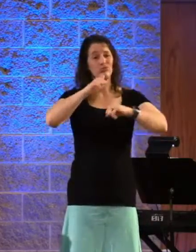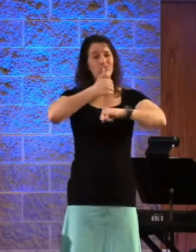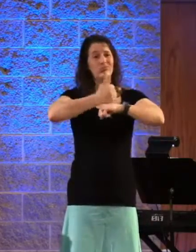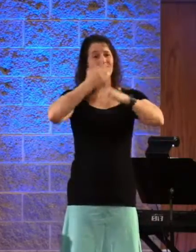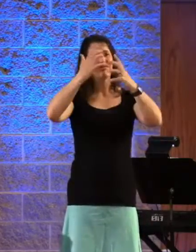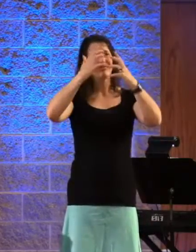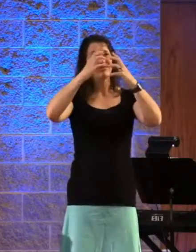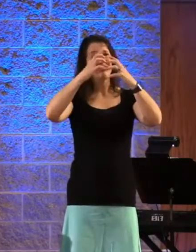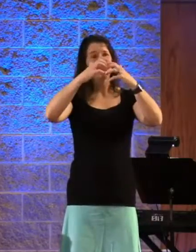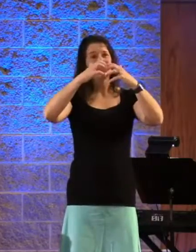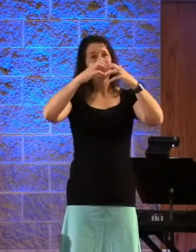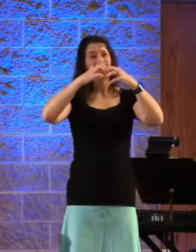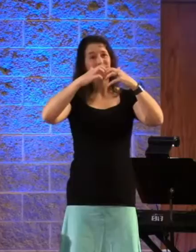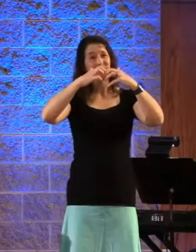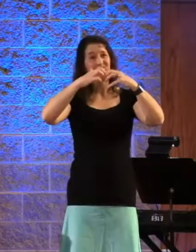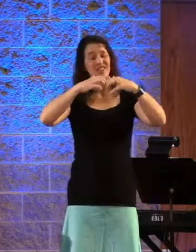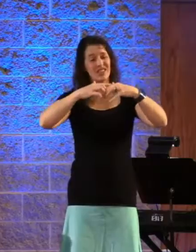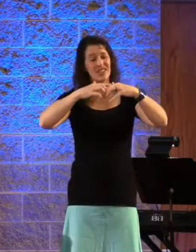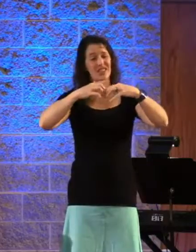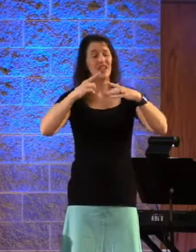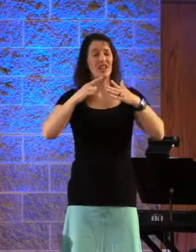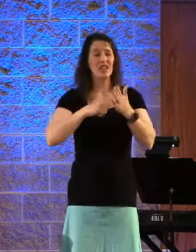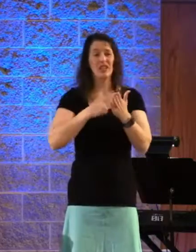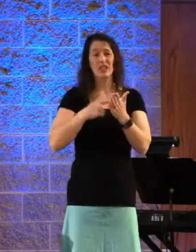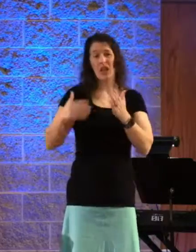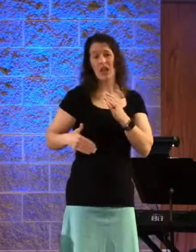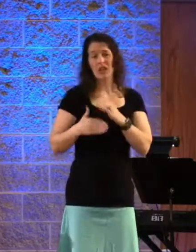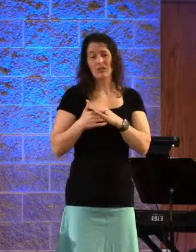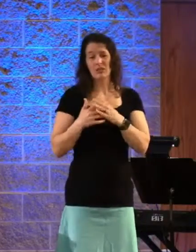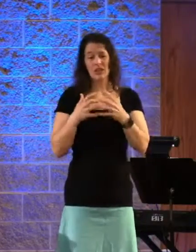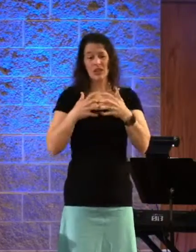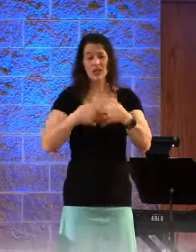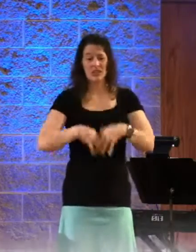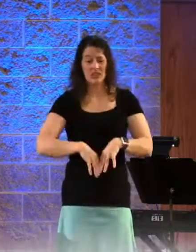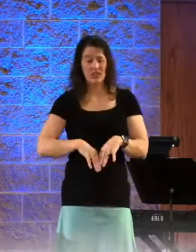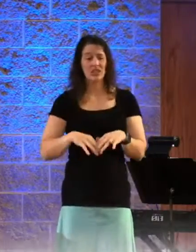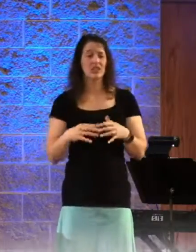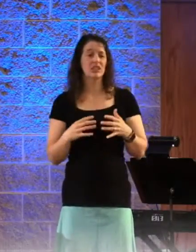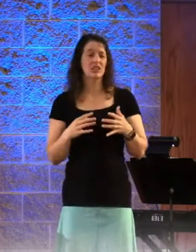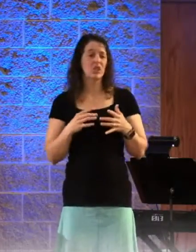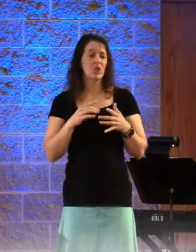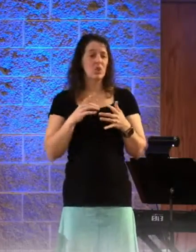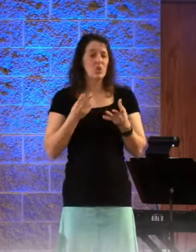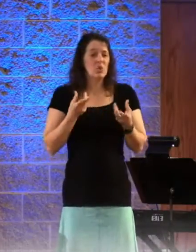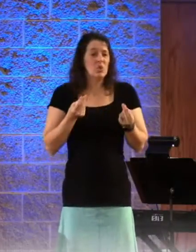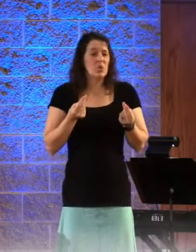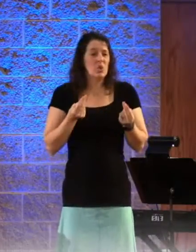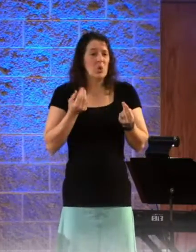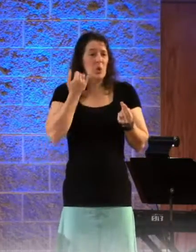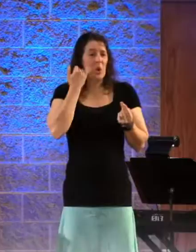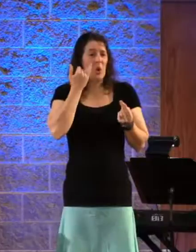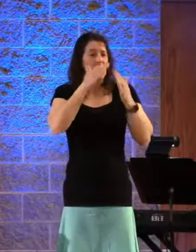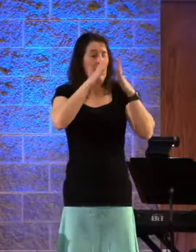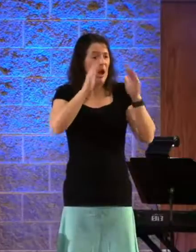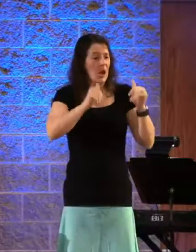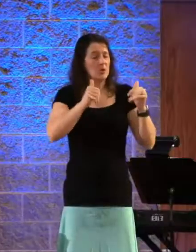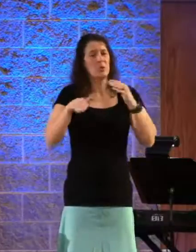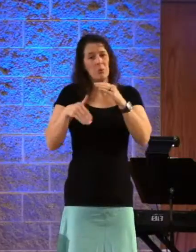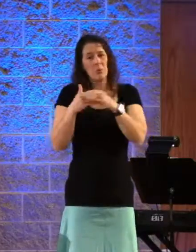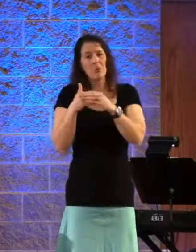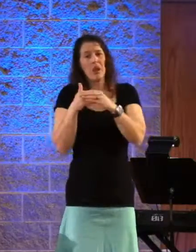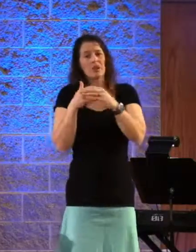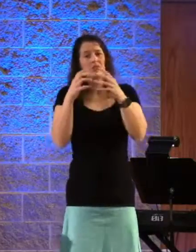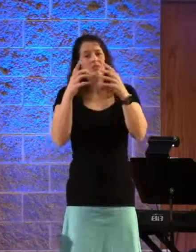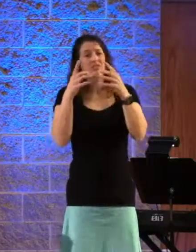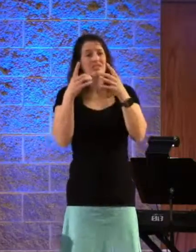fall down. What can we do when a marriage is in danger of falling down? I don't want to spend the